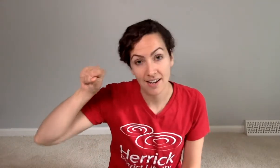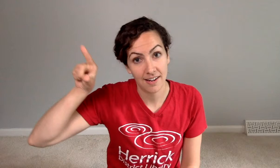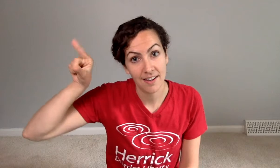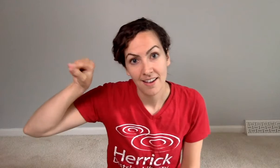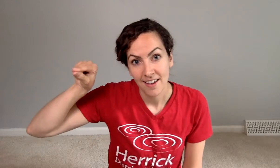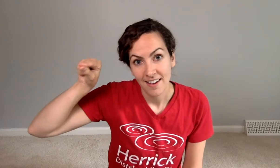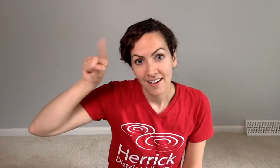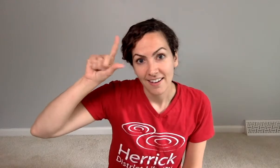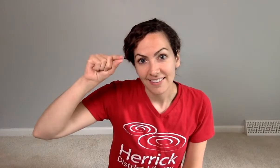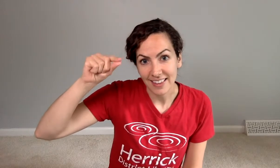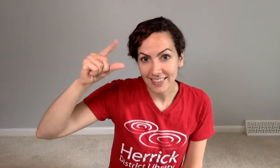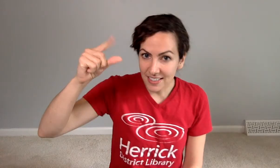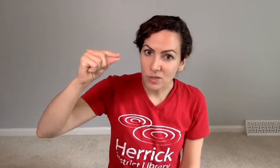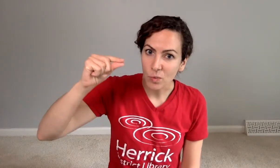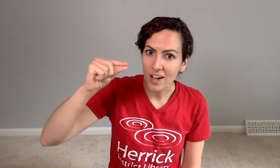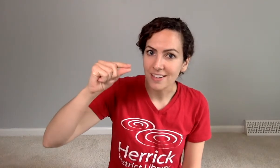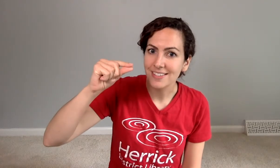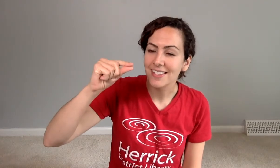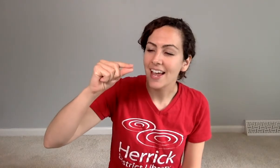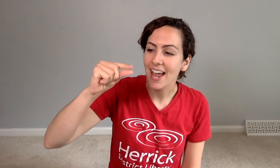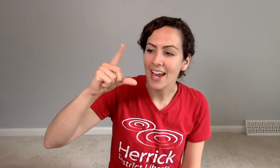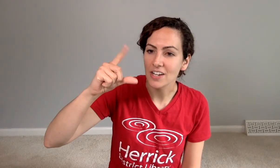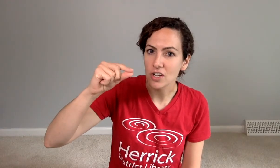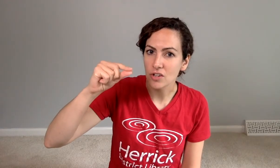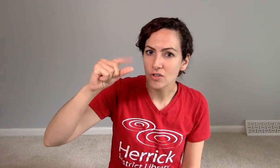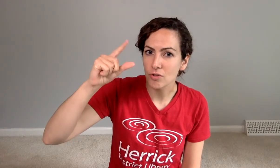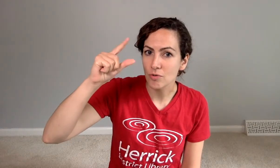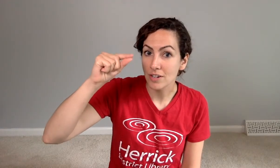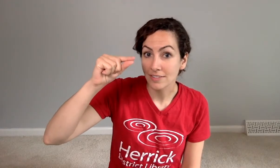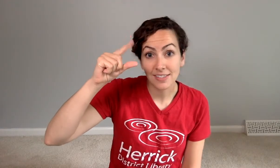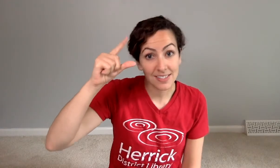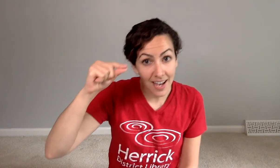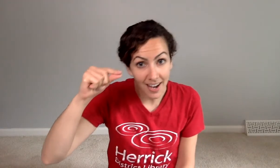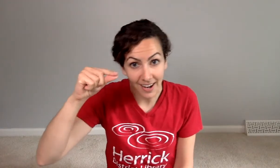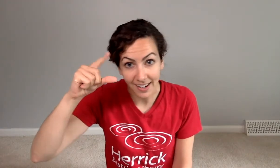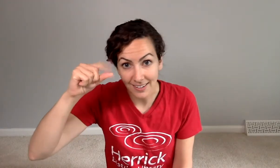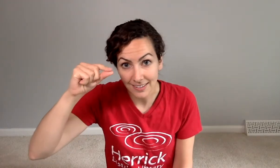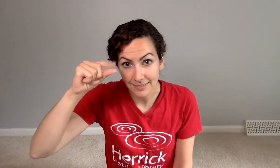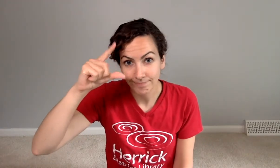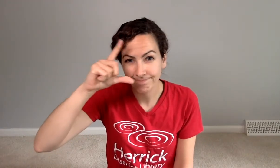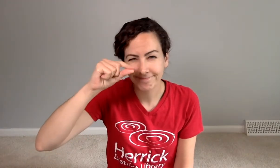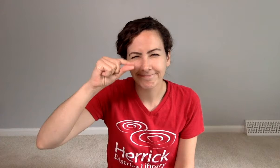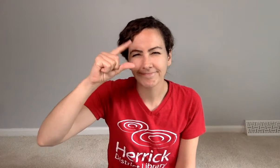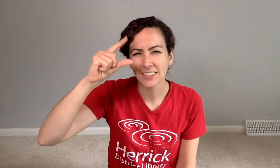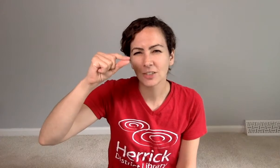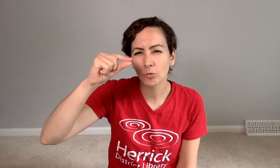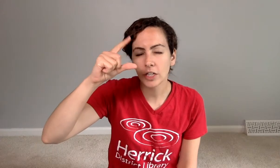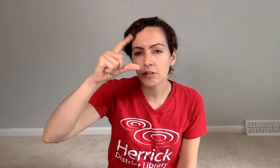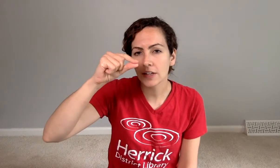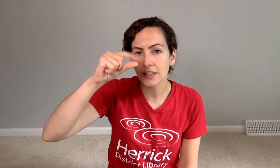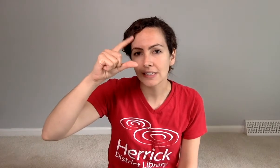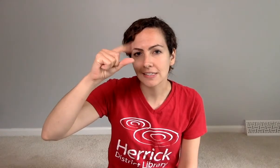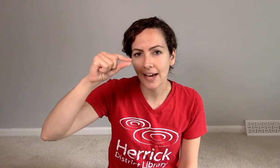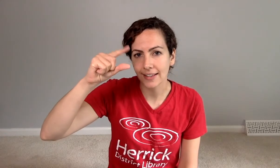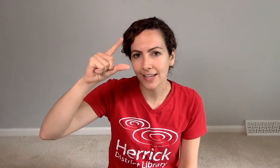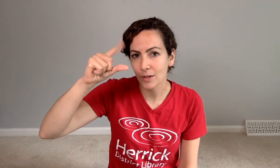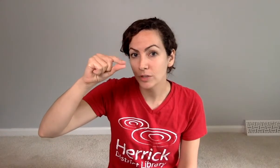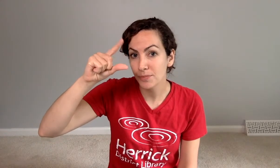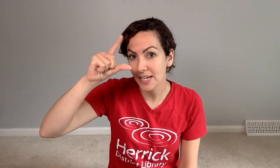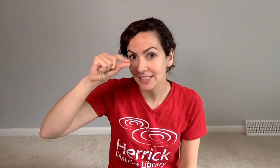beginning that this was a new sign. What do you think this sign language means?